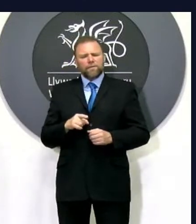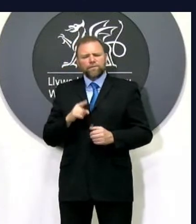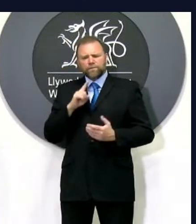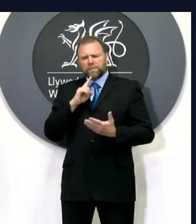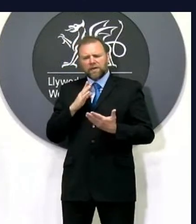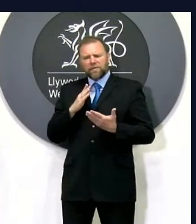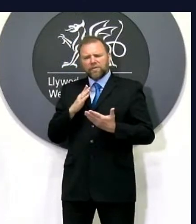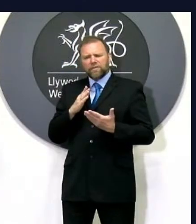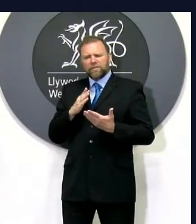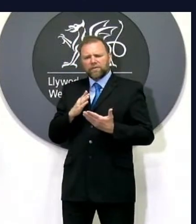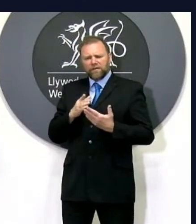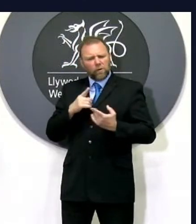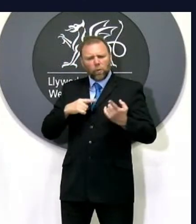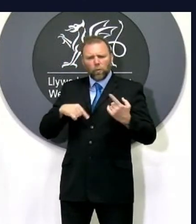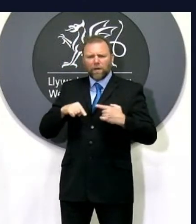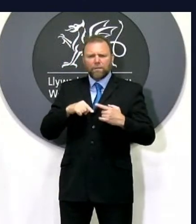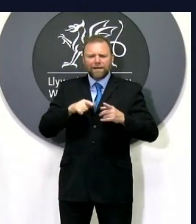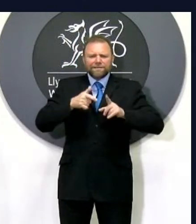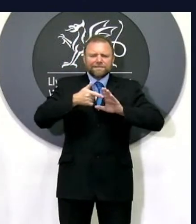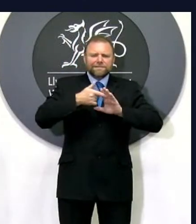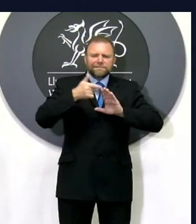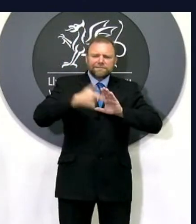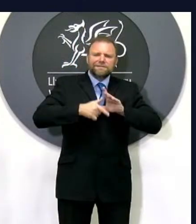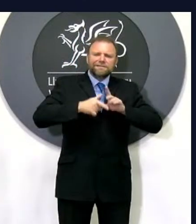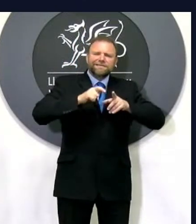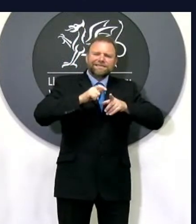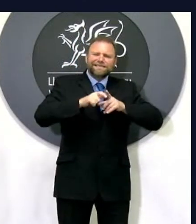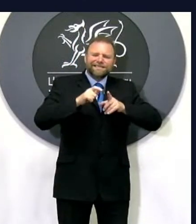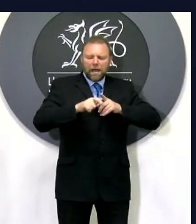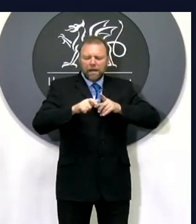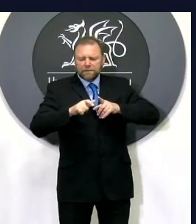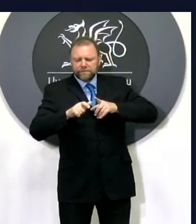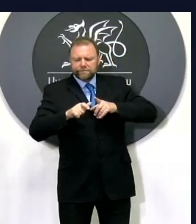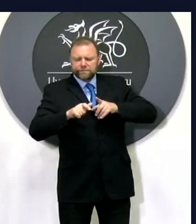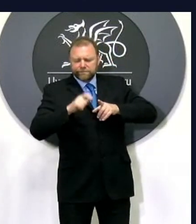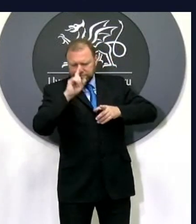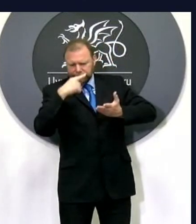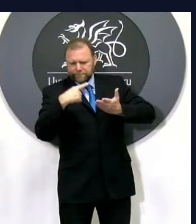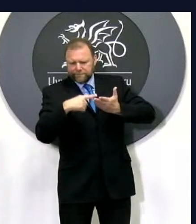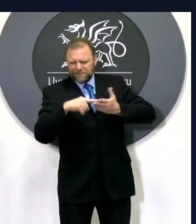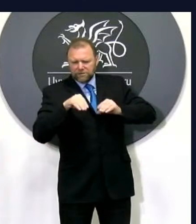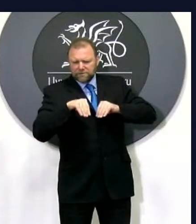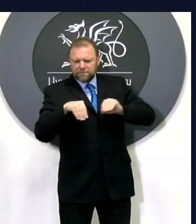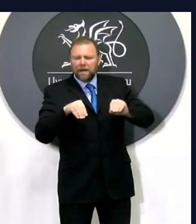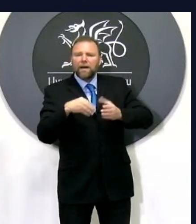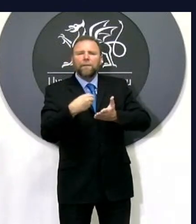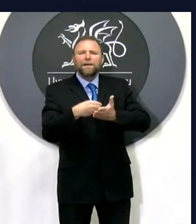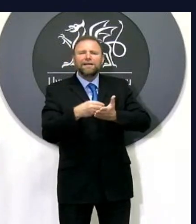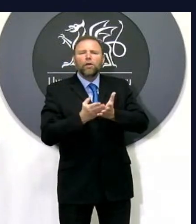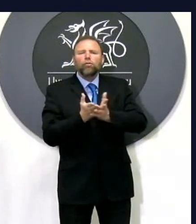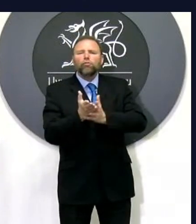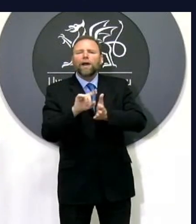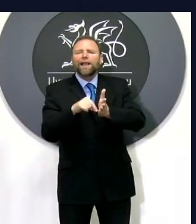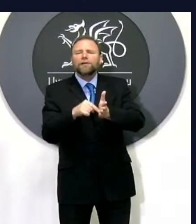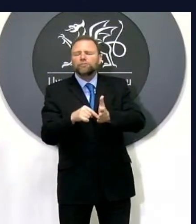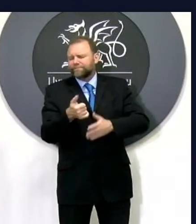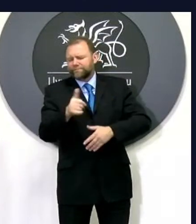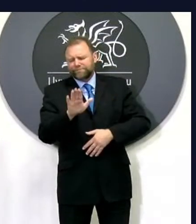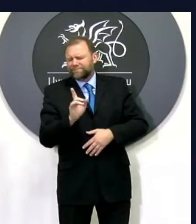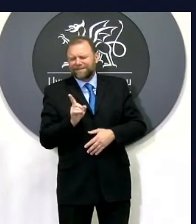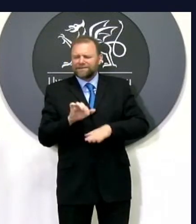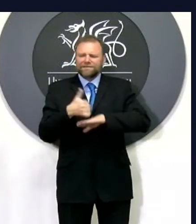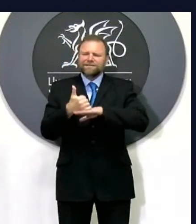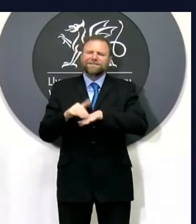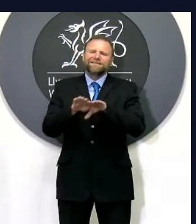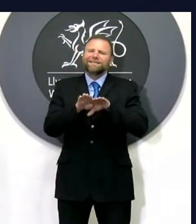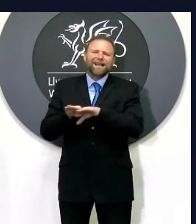detailed allocations of money during an election period is just the standard rules of an election.